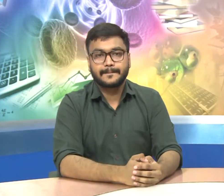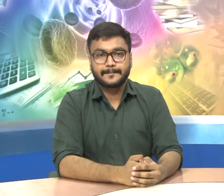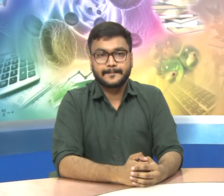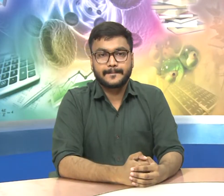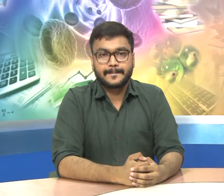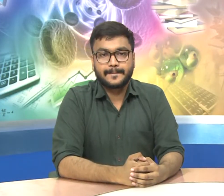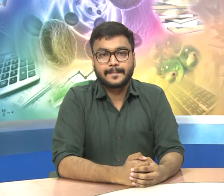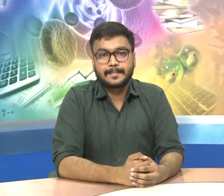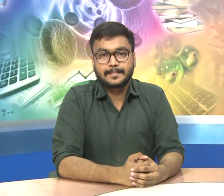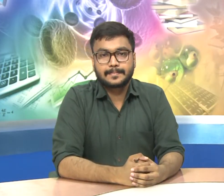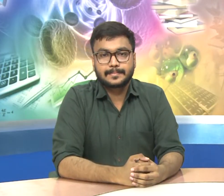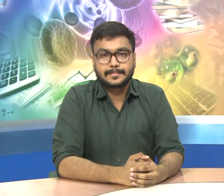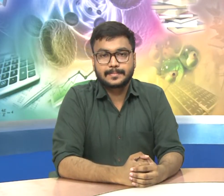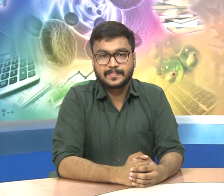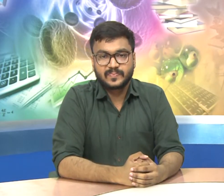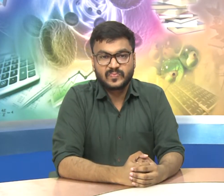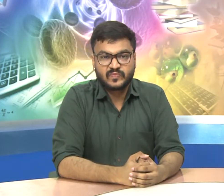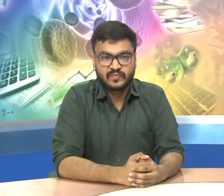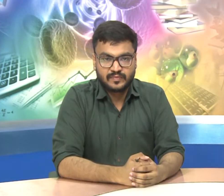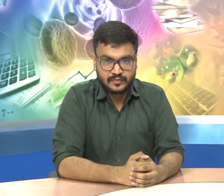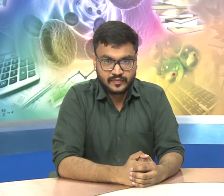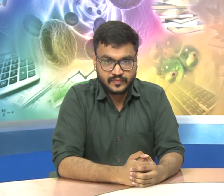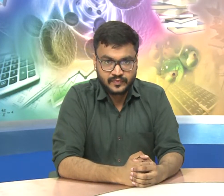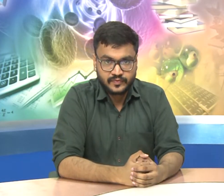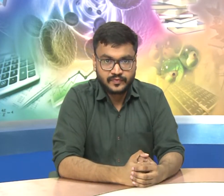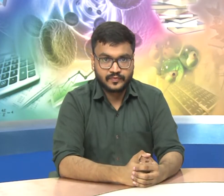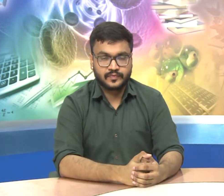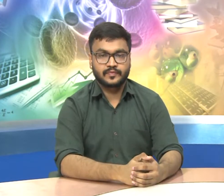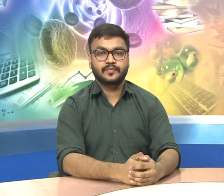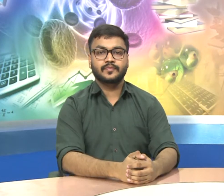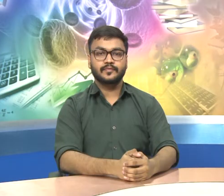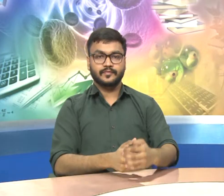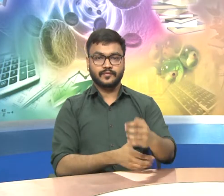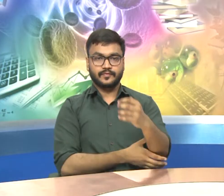disease, competition, and lack of food.